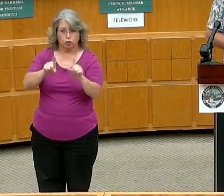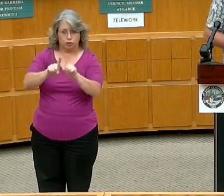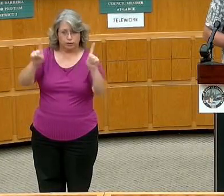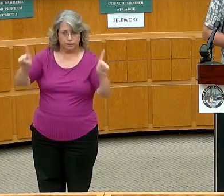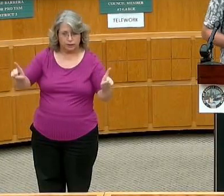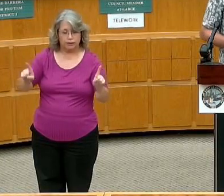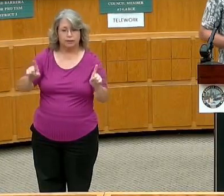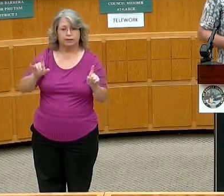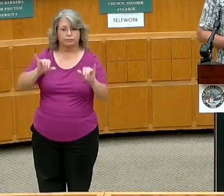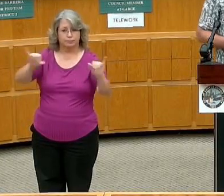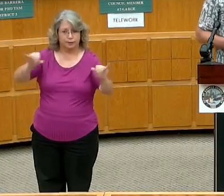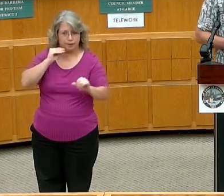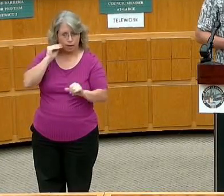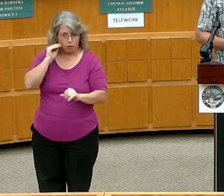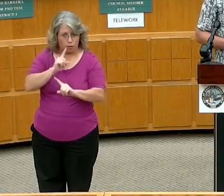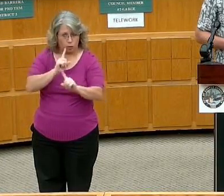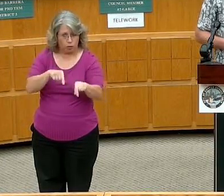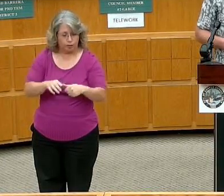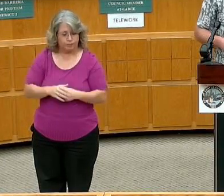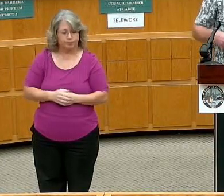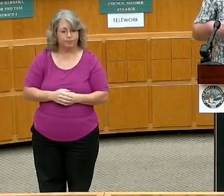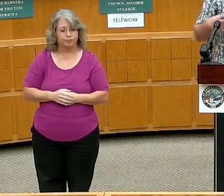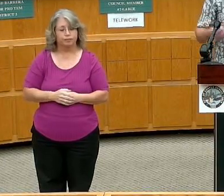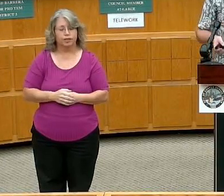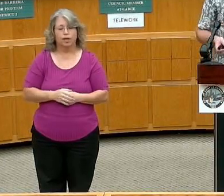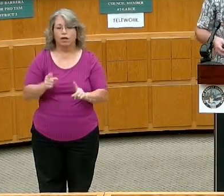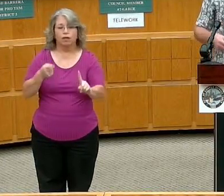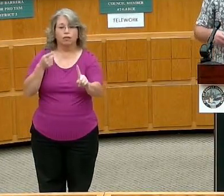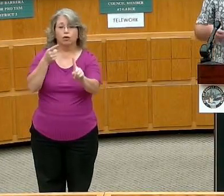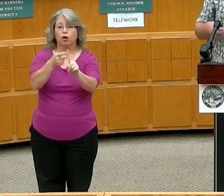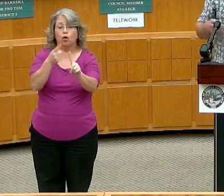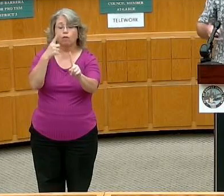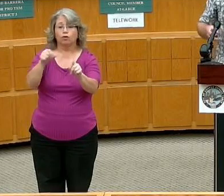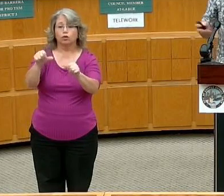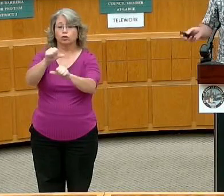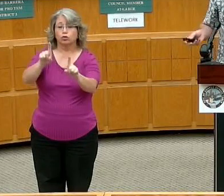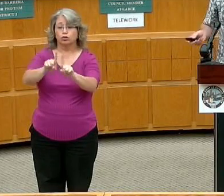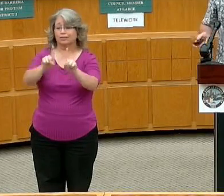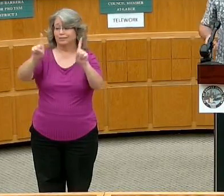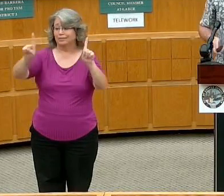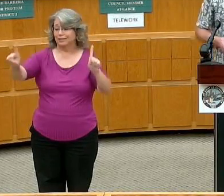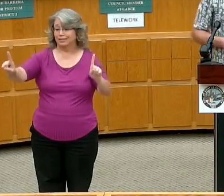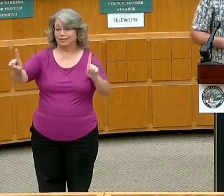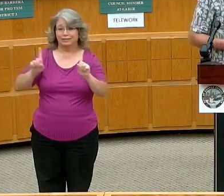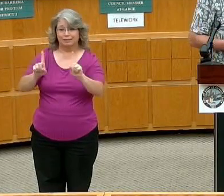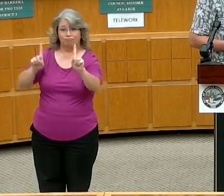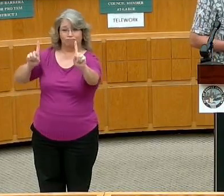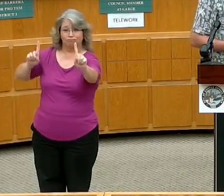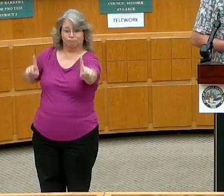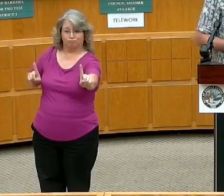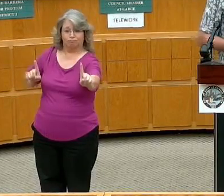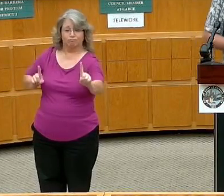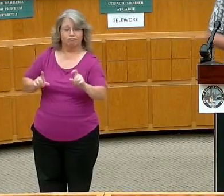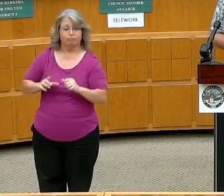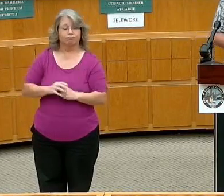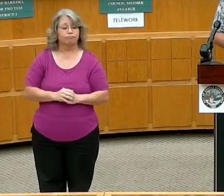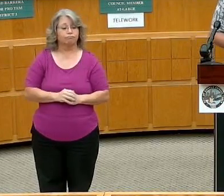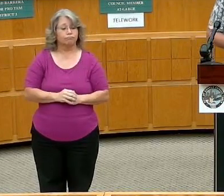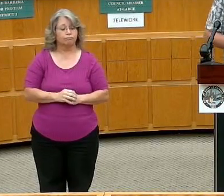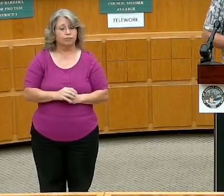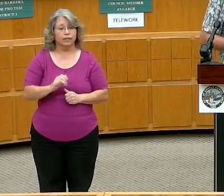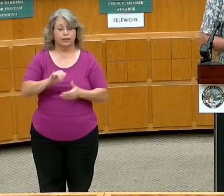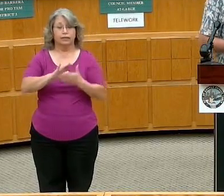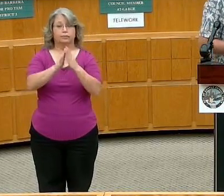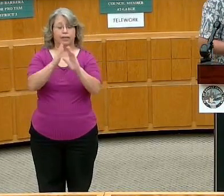Goal of social distancing is to change this parameter. As the modeler and as one of the team of modelers, this is the thing that became very clear to me